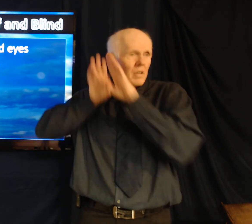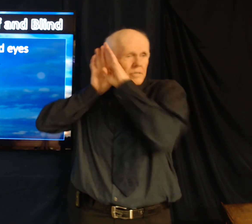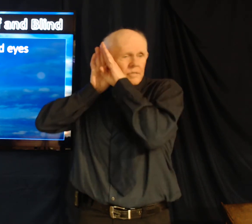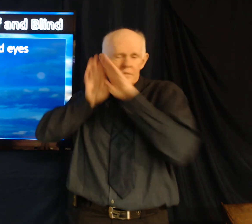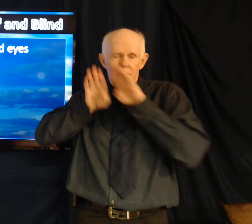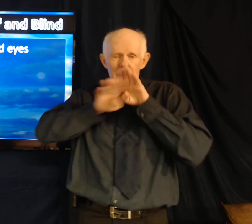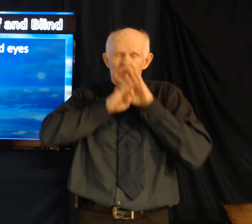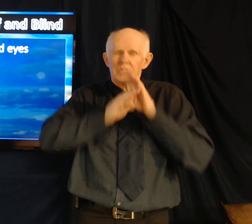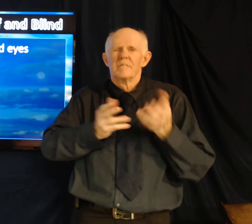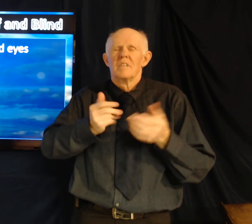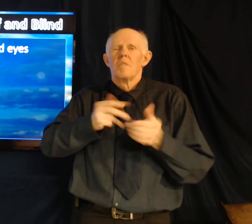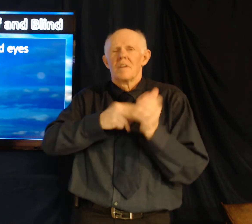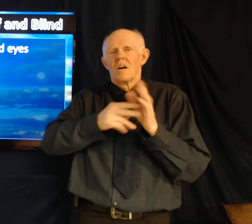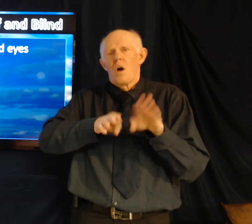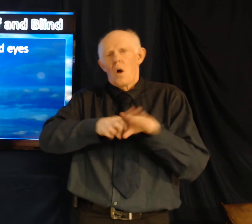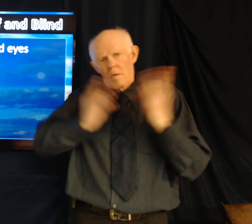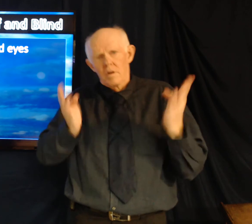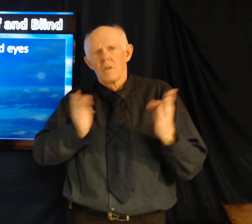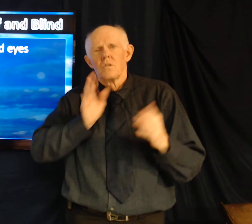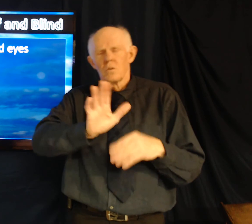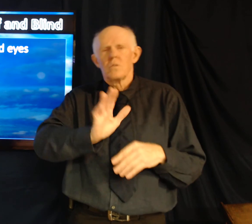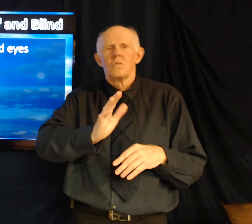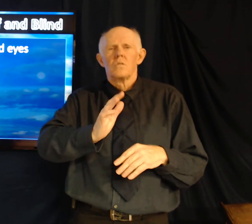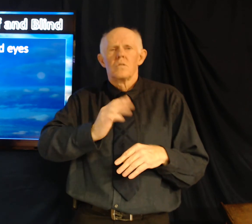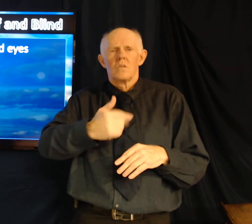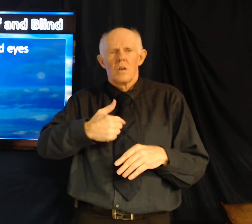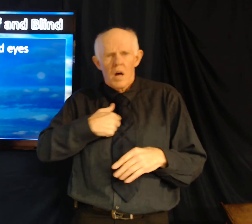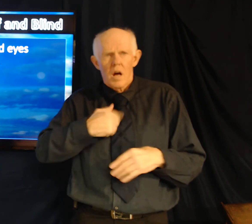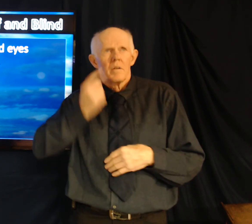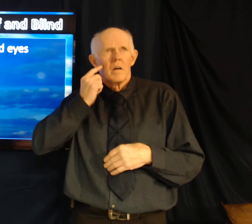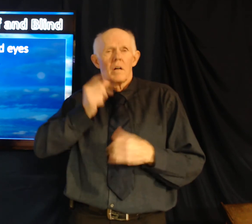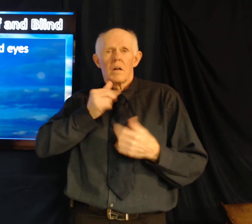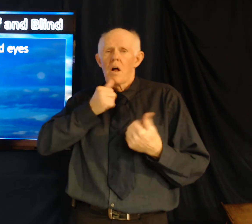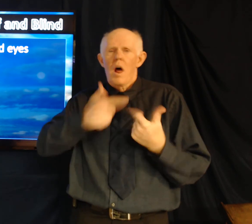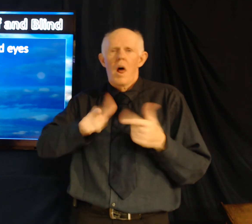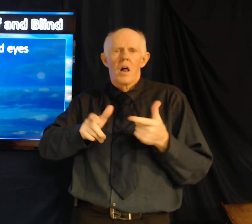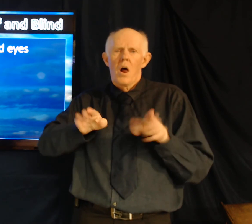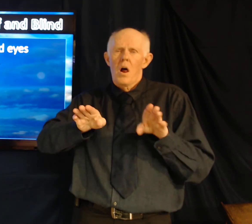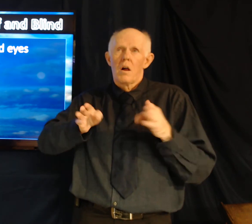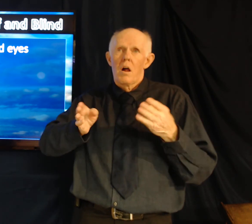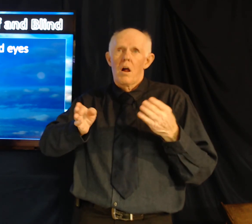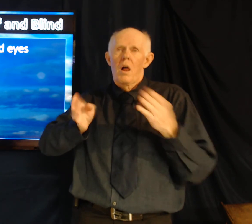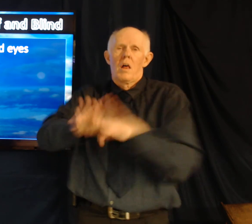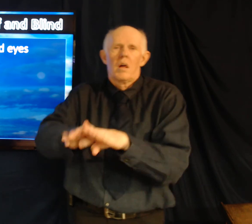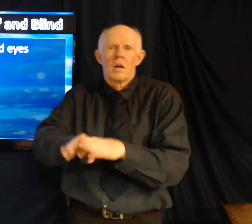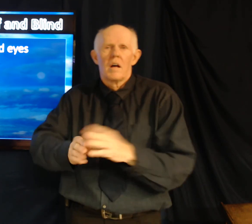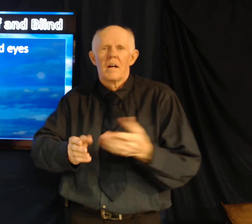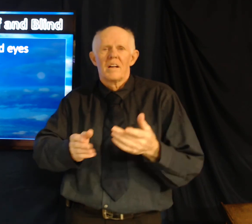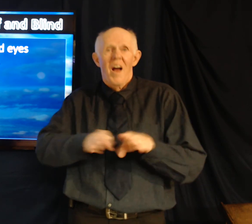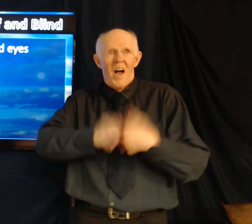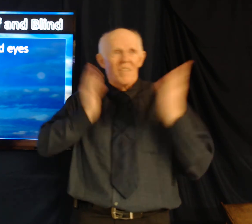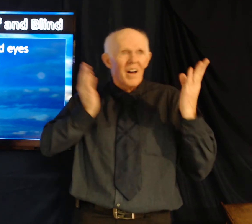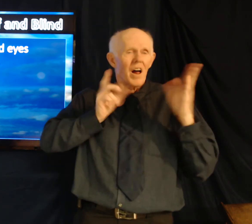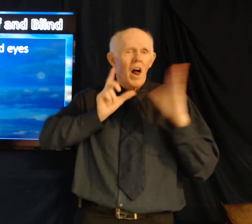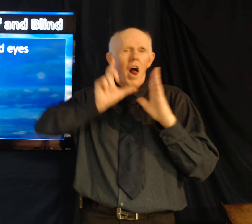and mind we need to open our soul and not let it be closed